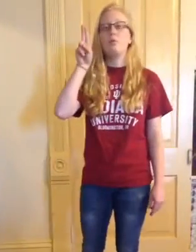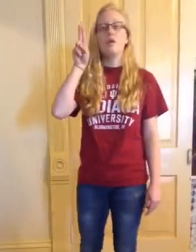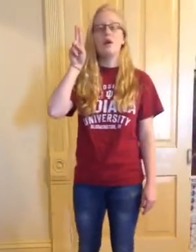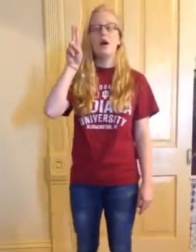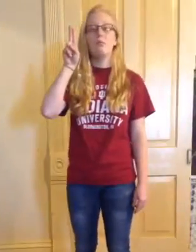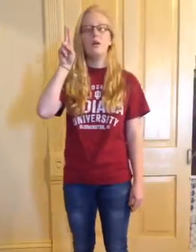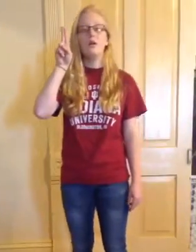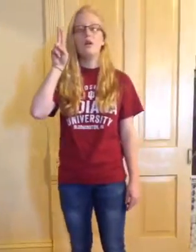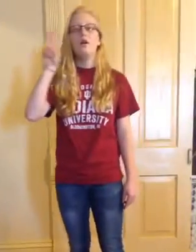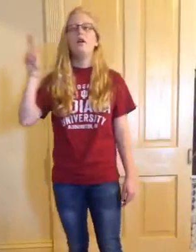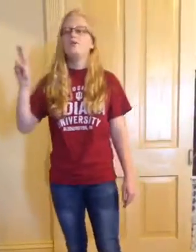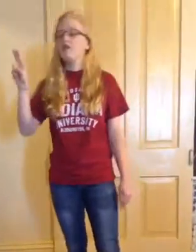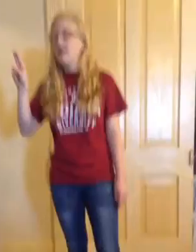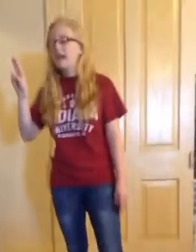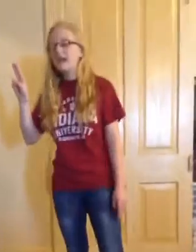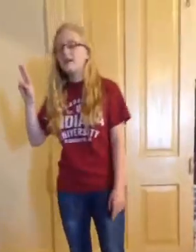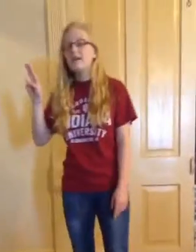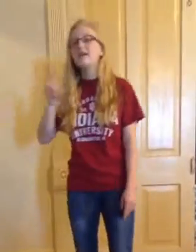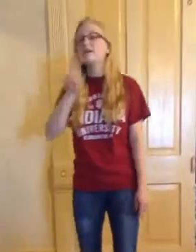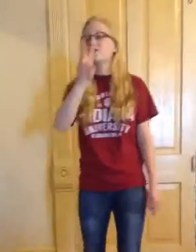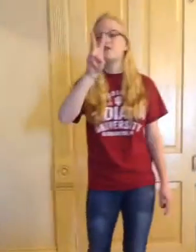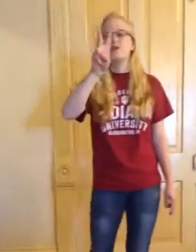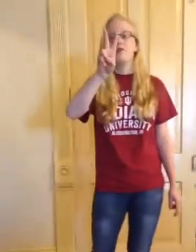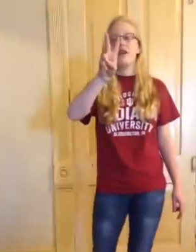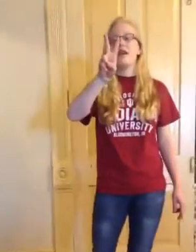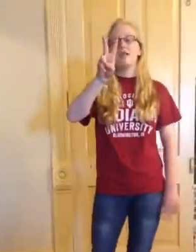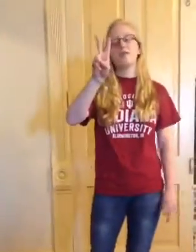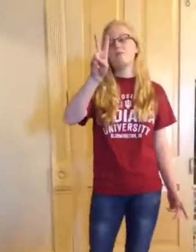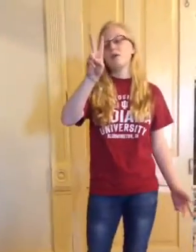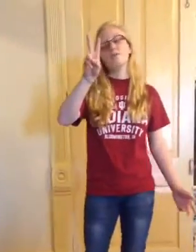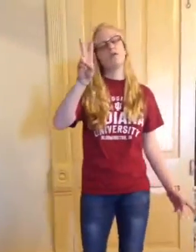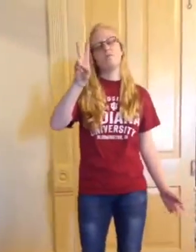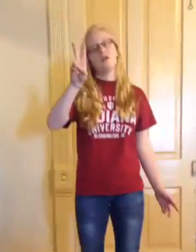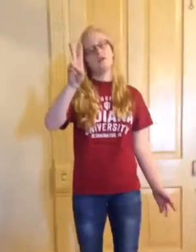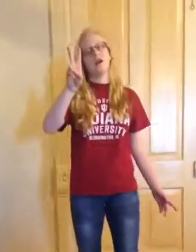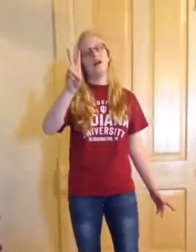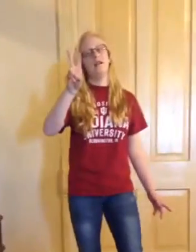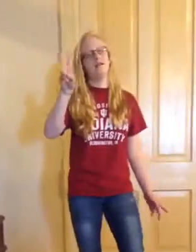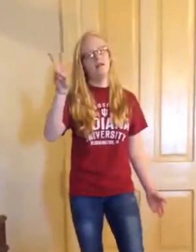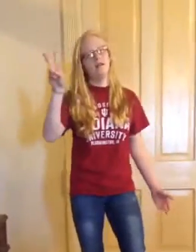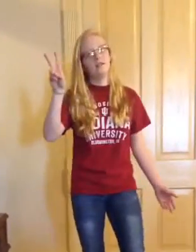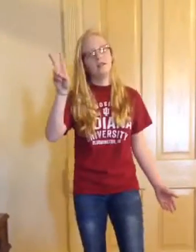pointing up. V is just a V. It's pretty much a peace sign.